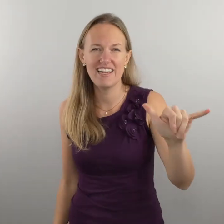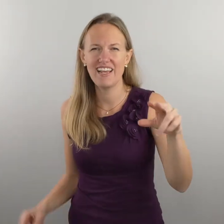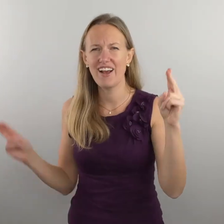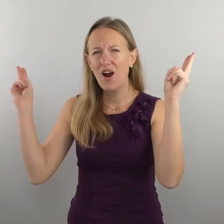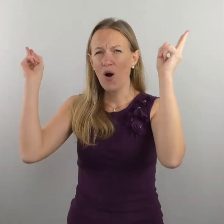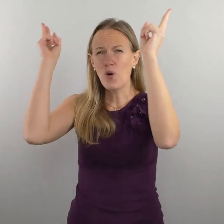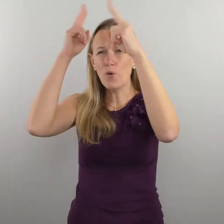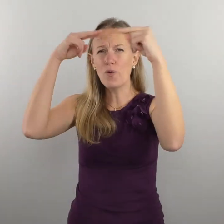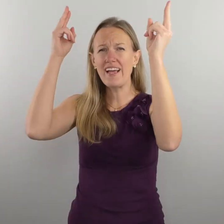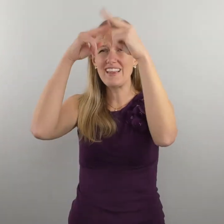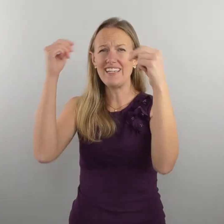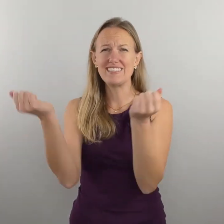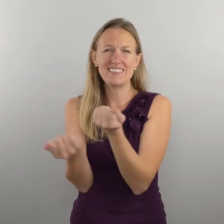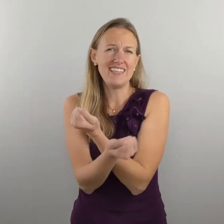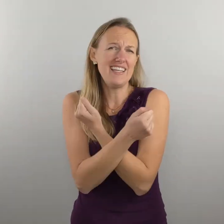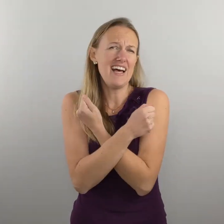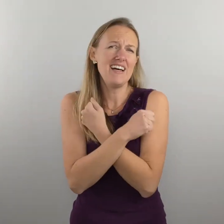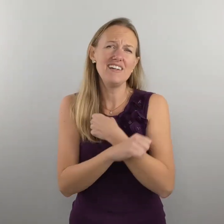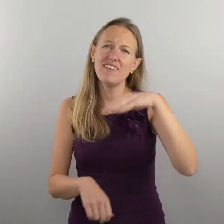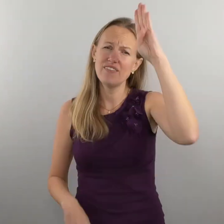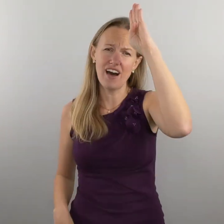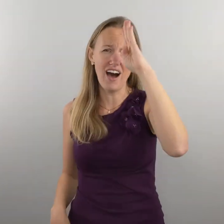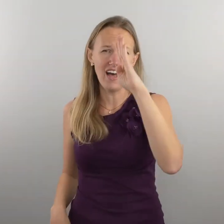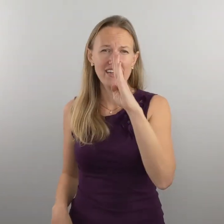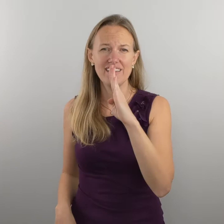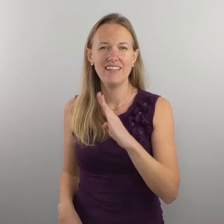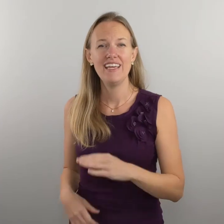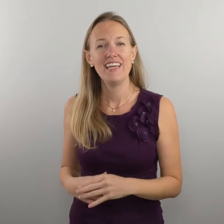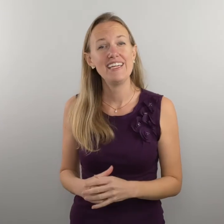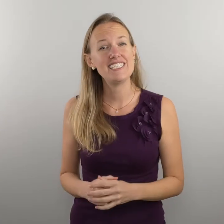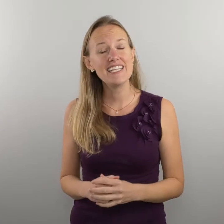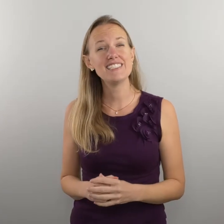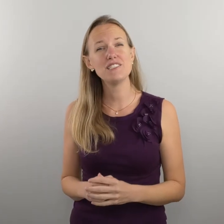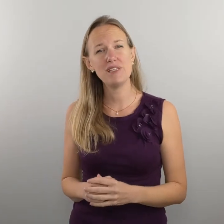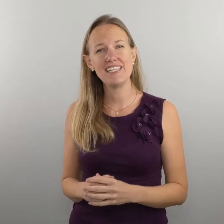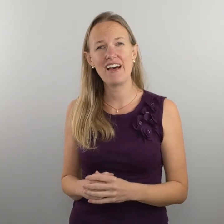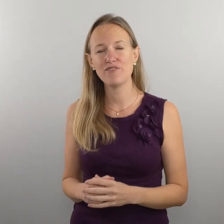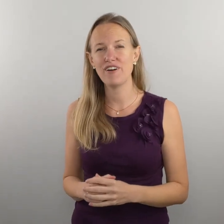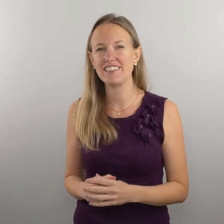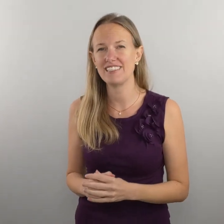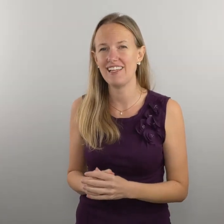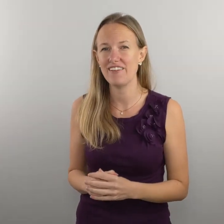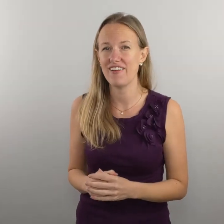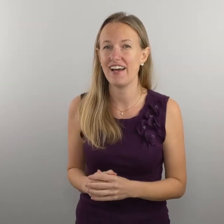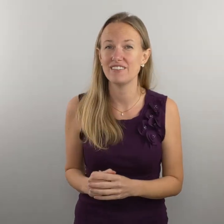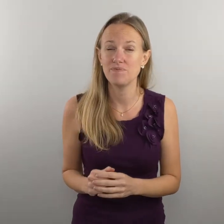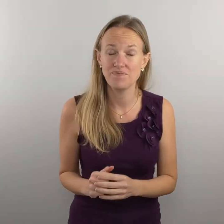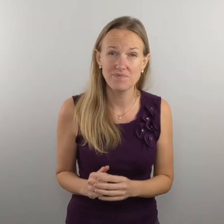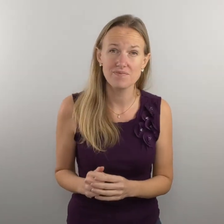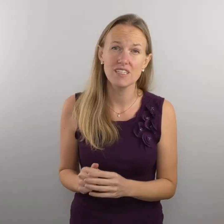never-ending, reckless love of God. It chases me down, fights till I'm found. So